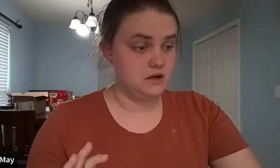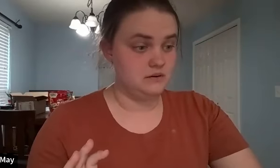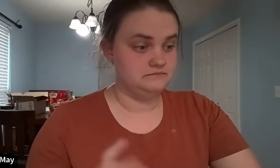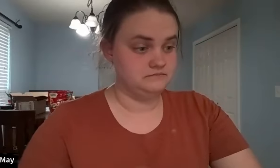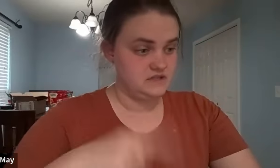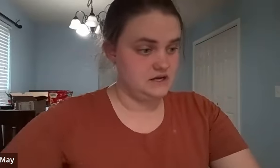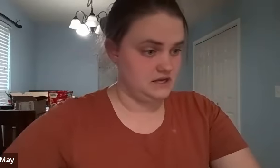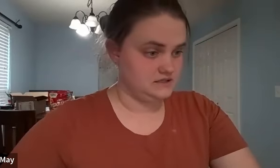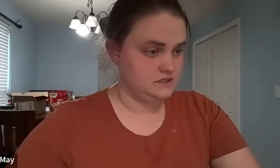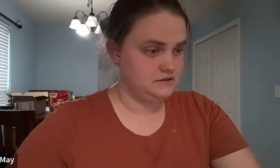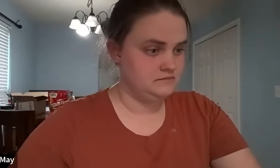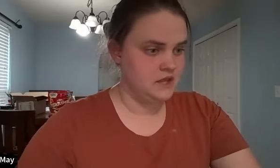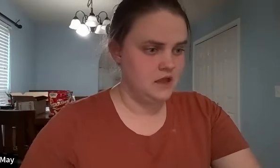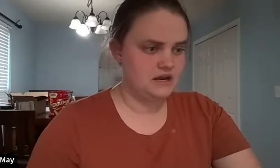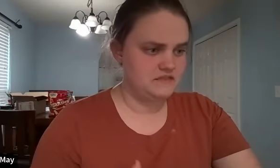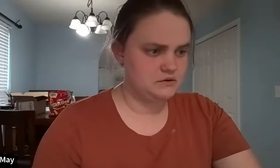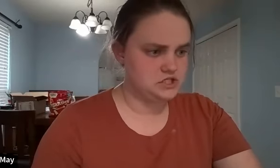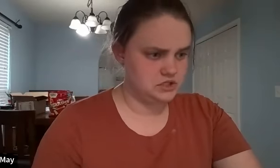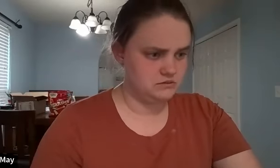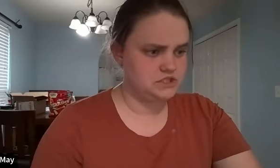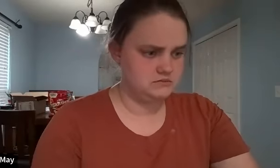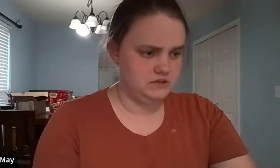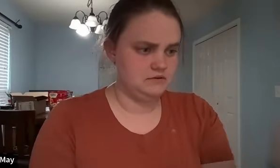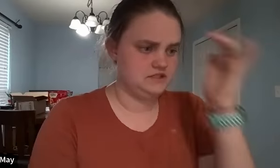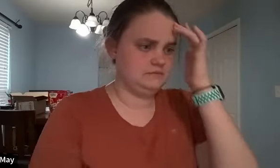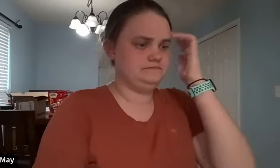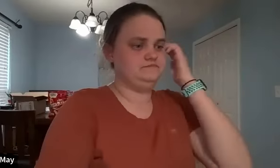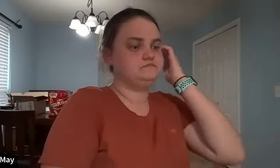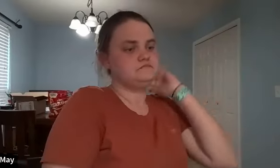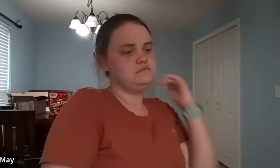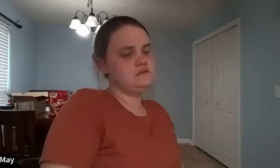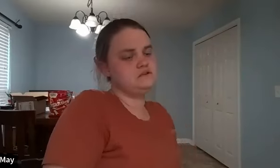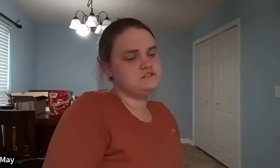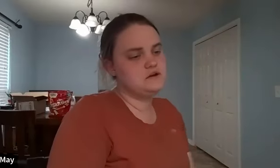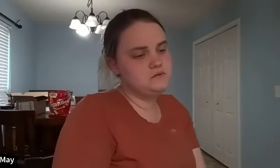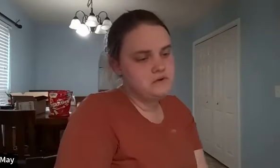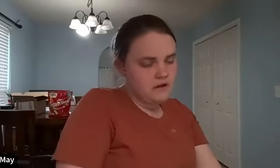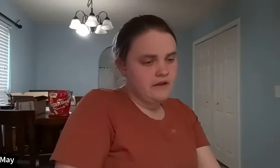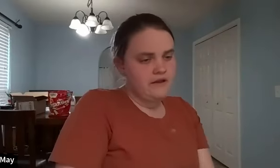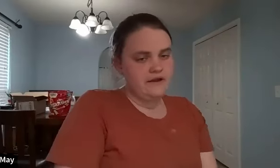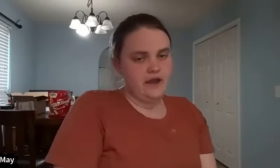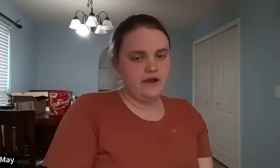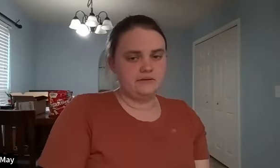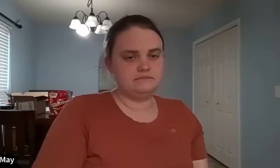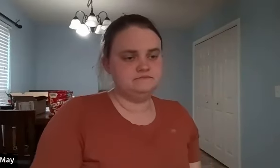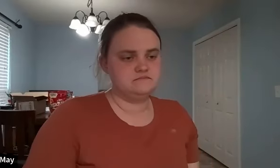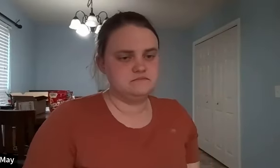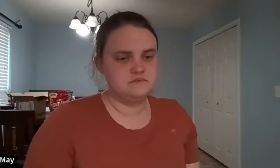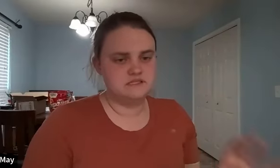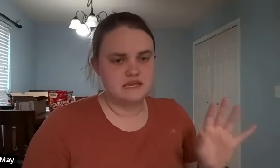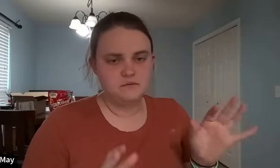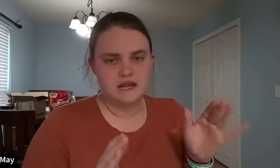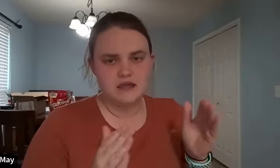to next week, but I think we should be able to. So, does everyone have